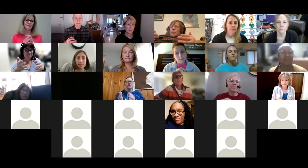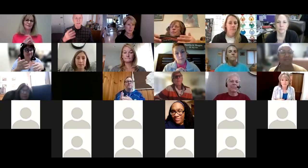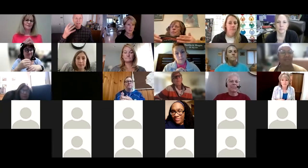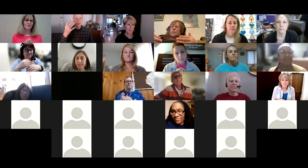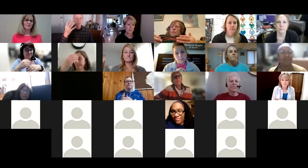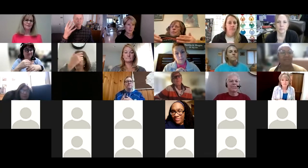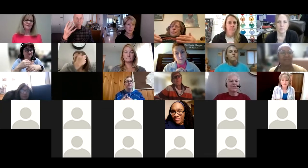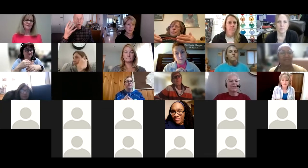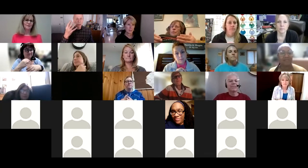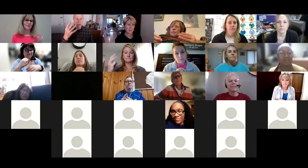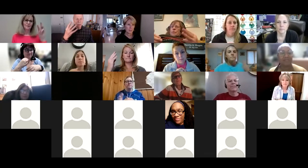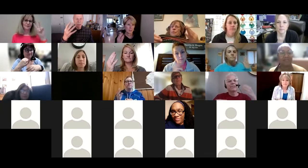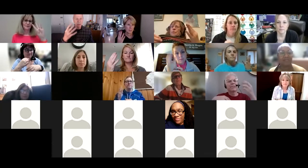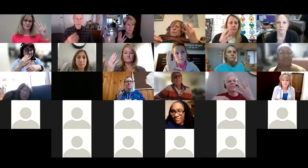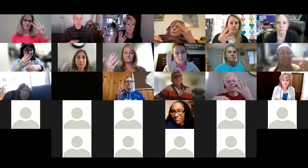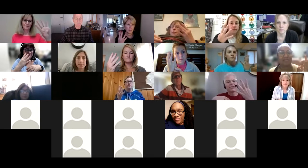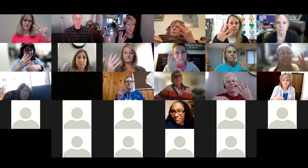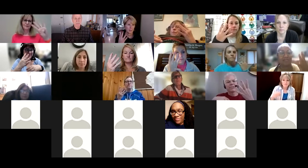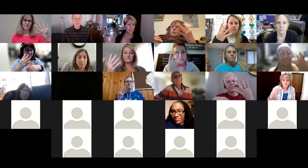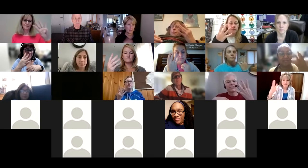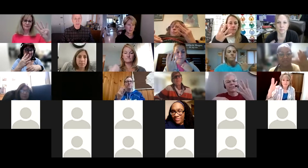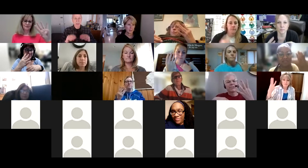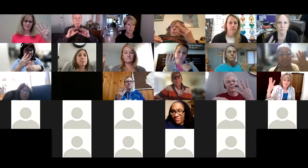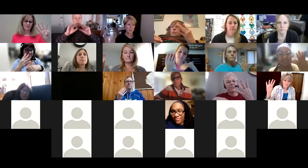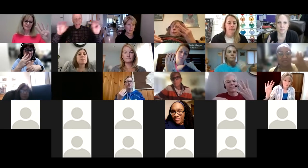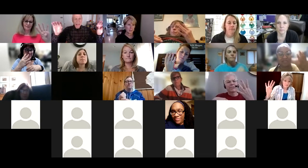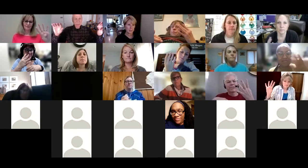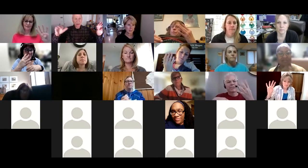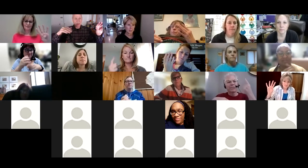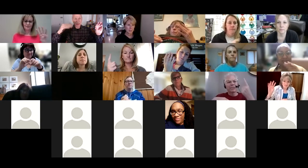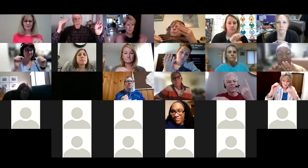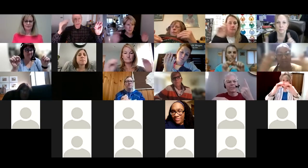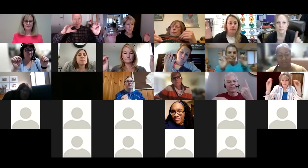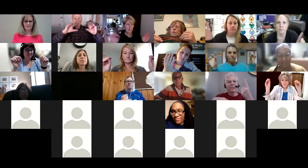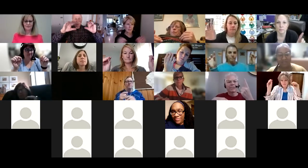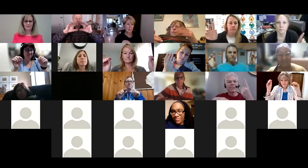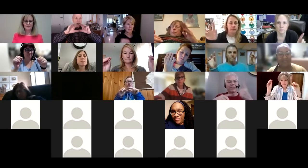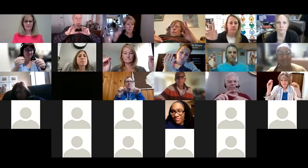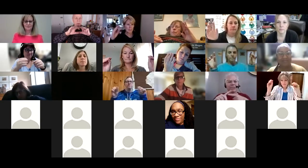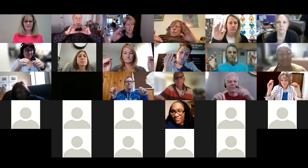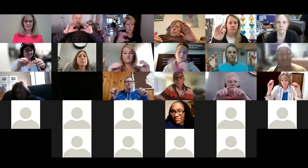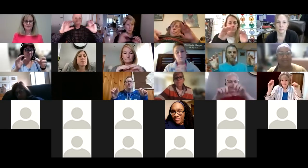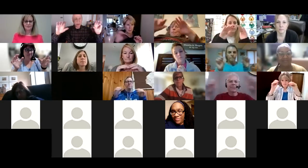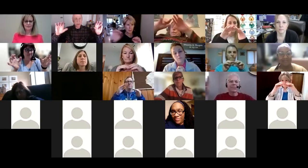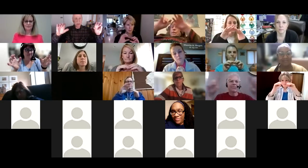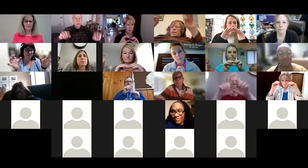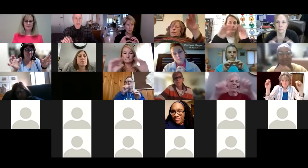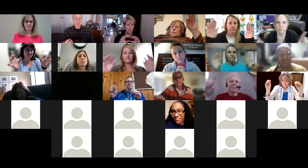get four colored pencils. A black pencil for part of the triple whammy,